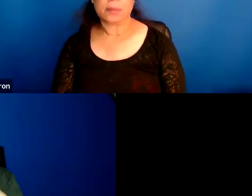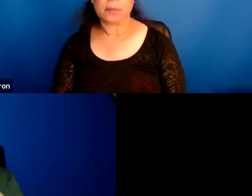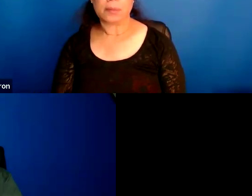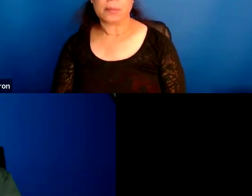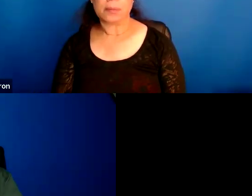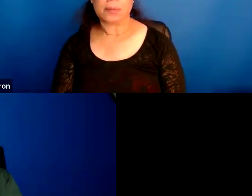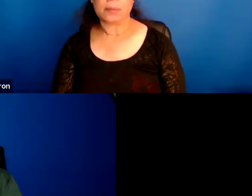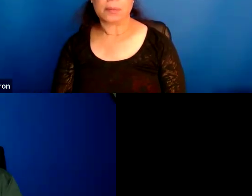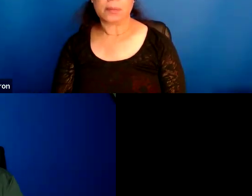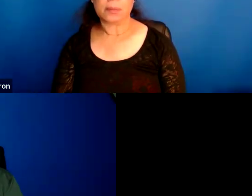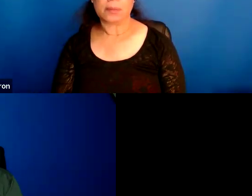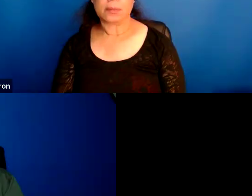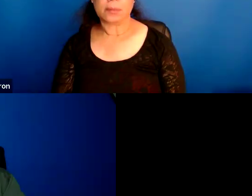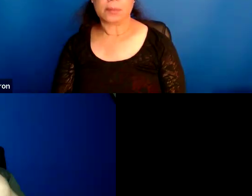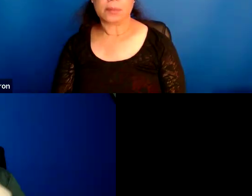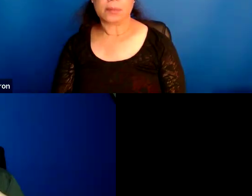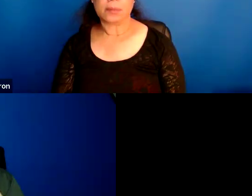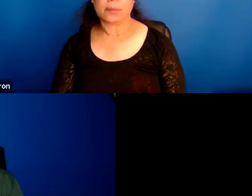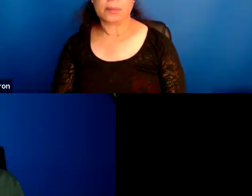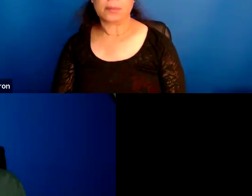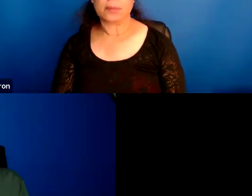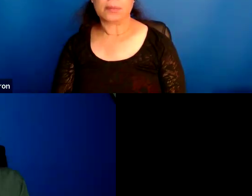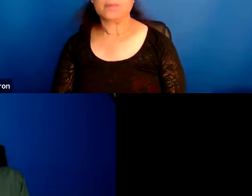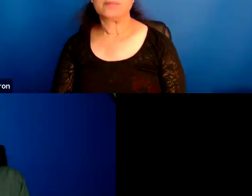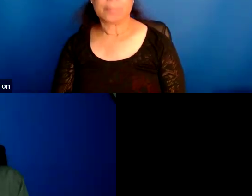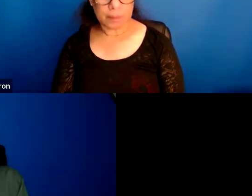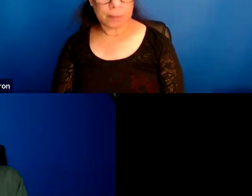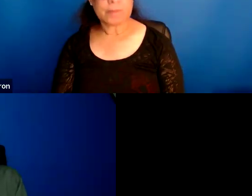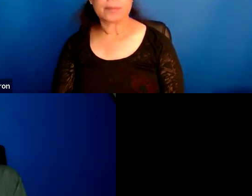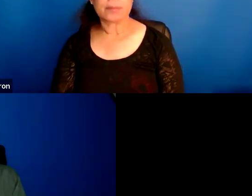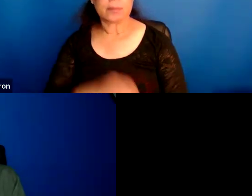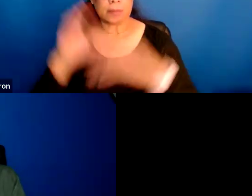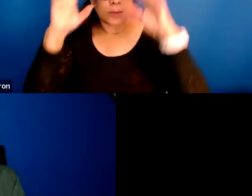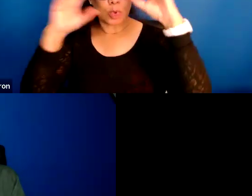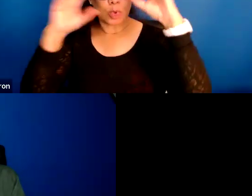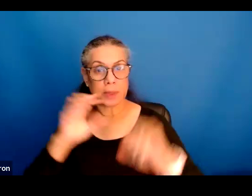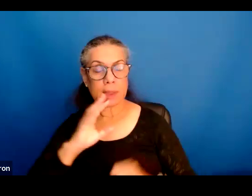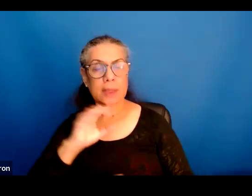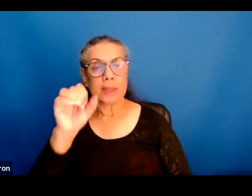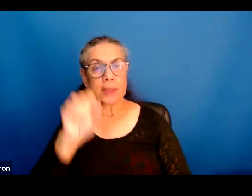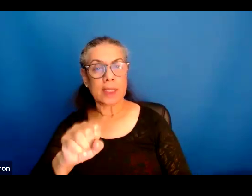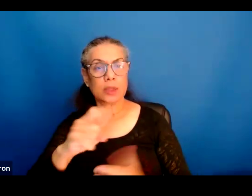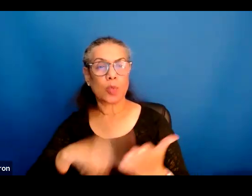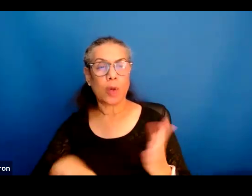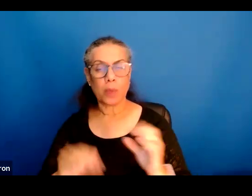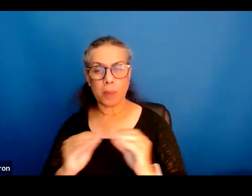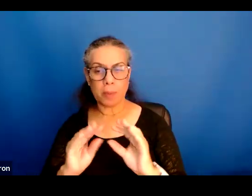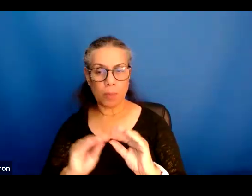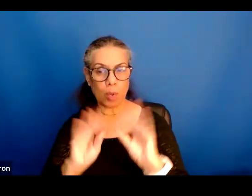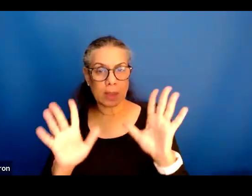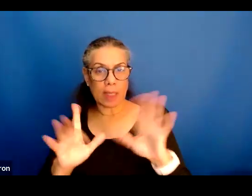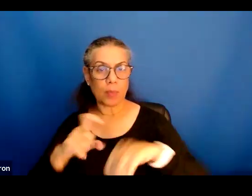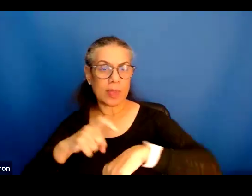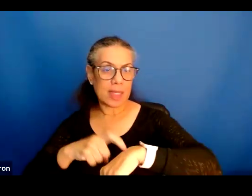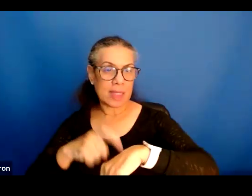us. Or if that's the plan. Yeah, so I think what will be clear in the timing of